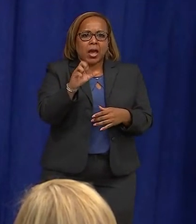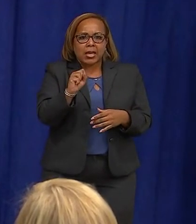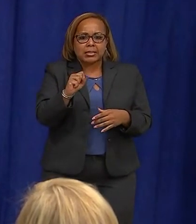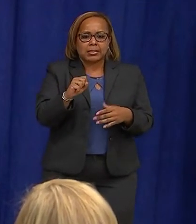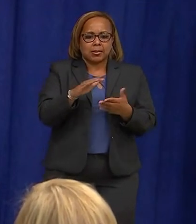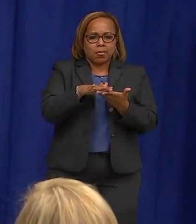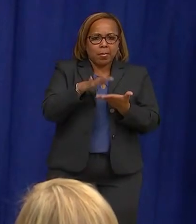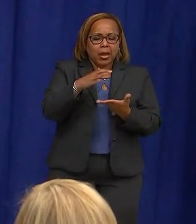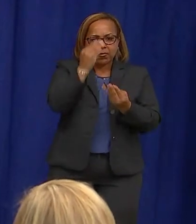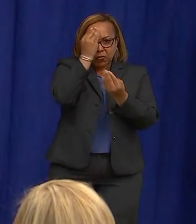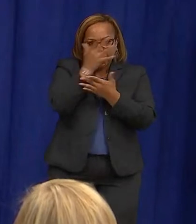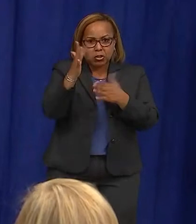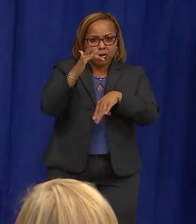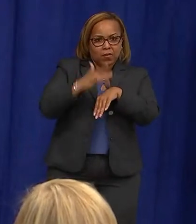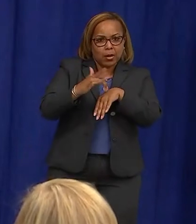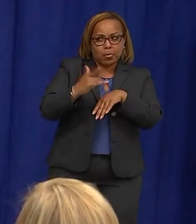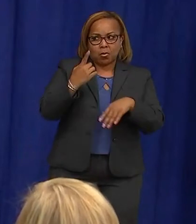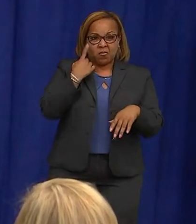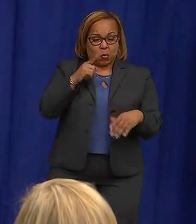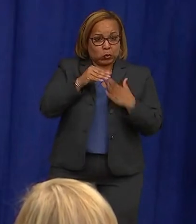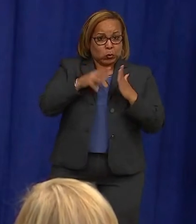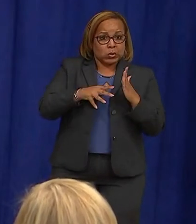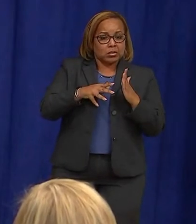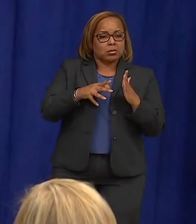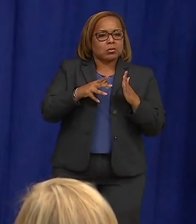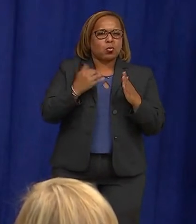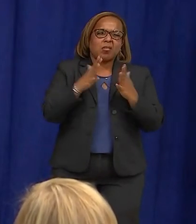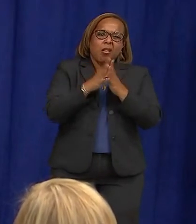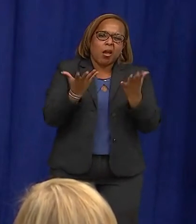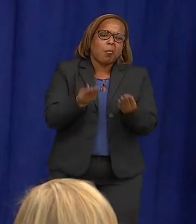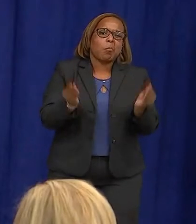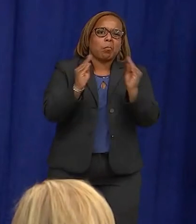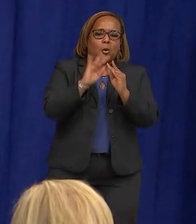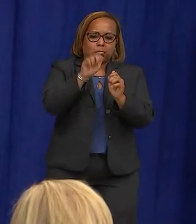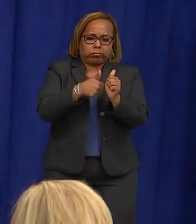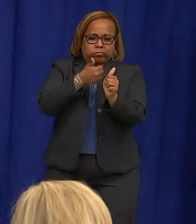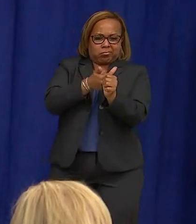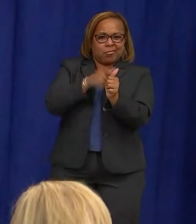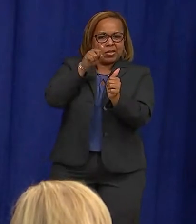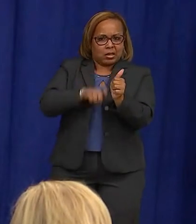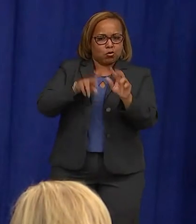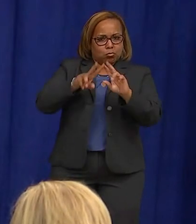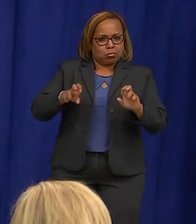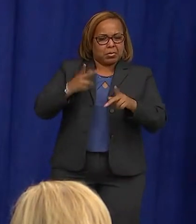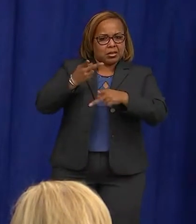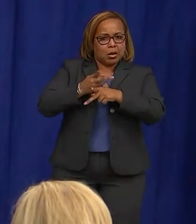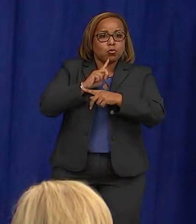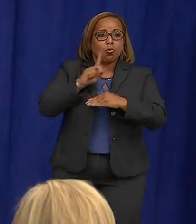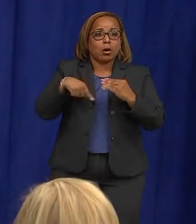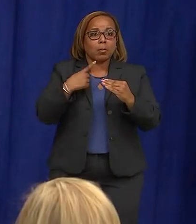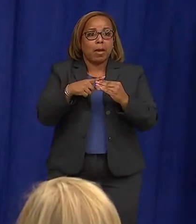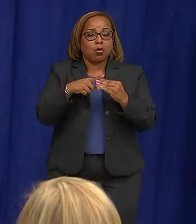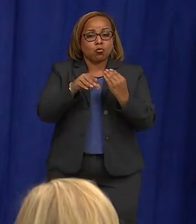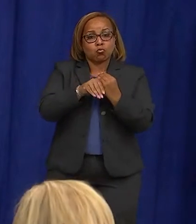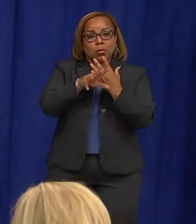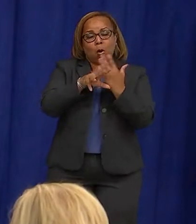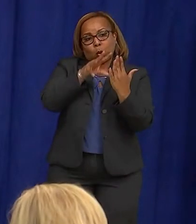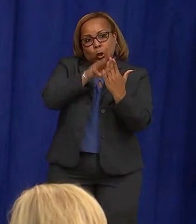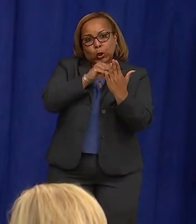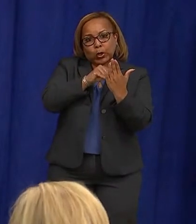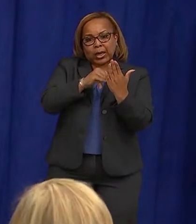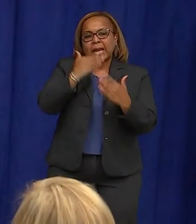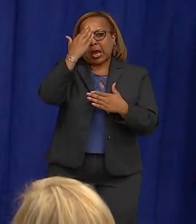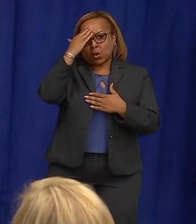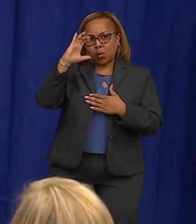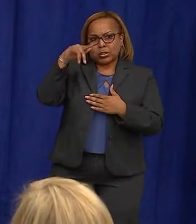packet of information that was available for all students. So there's a lot more that needs to be done when you're talking about remote learning, and I know